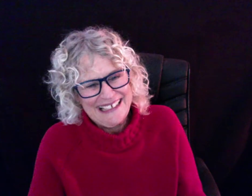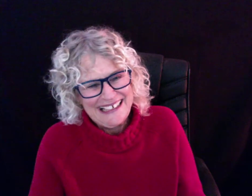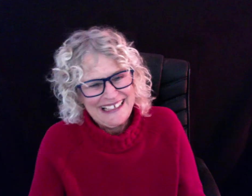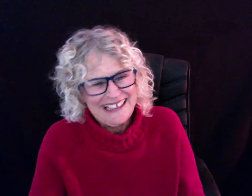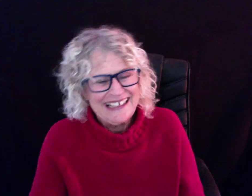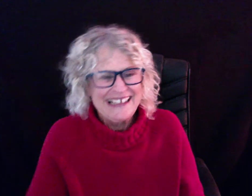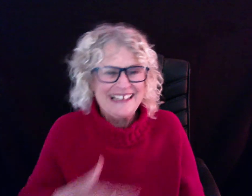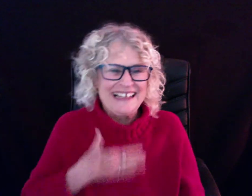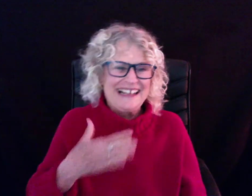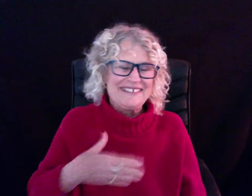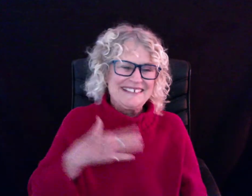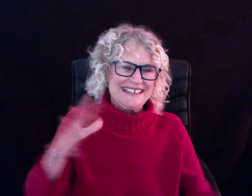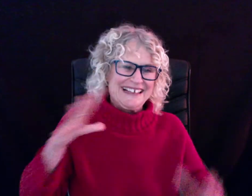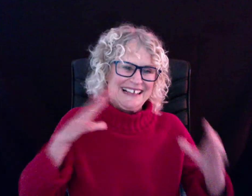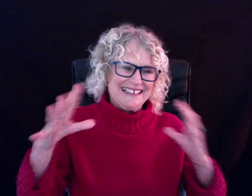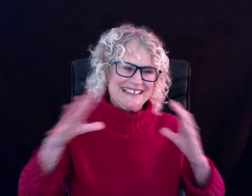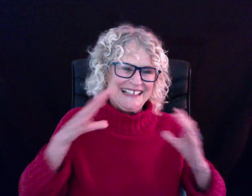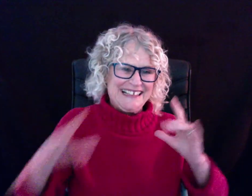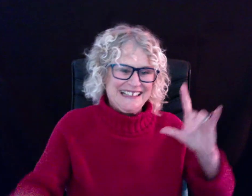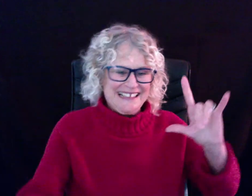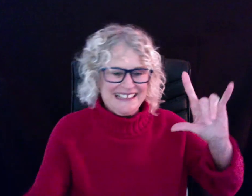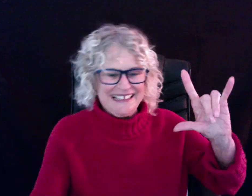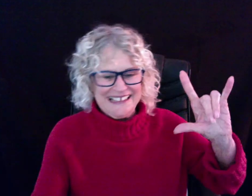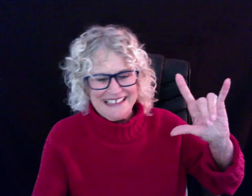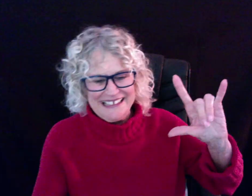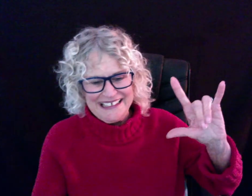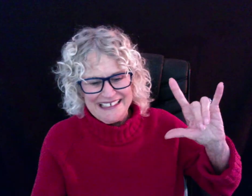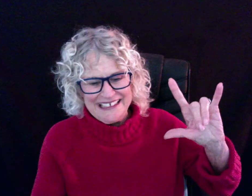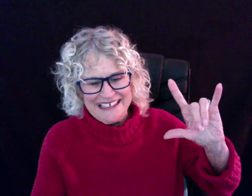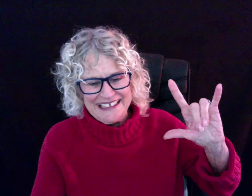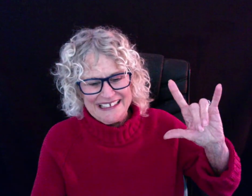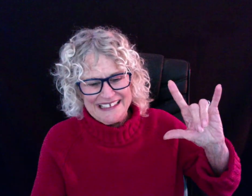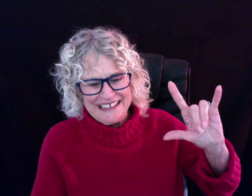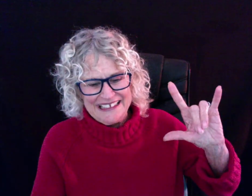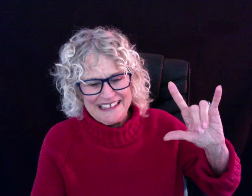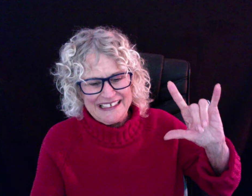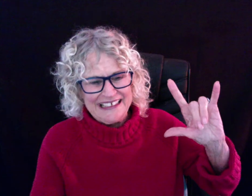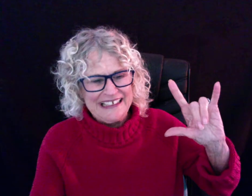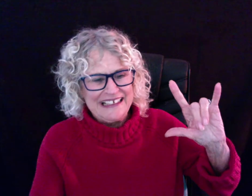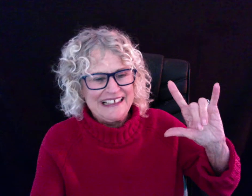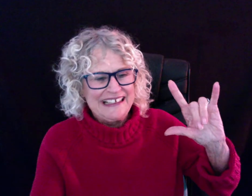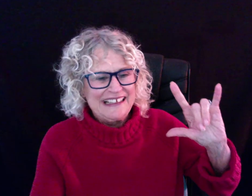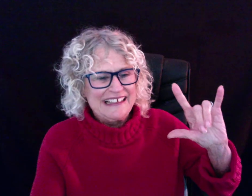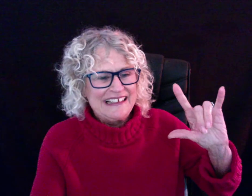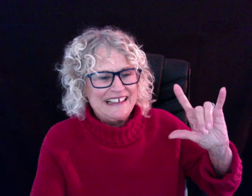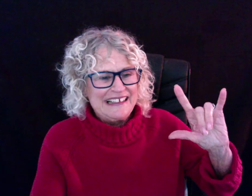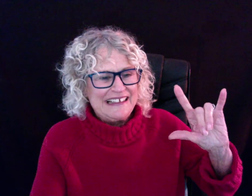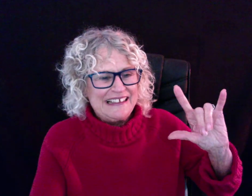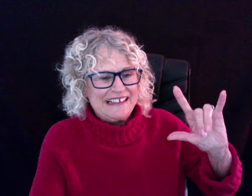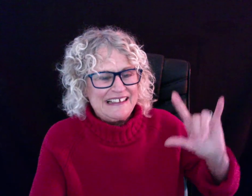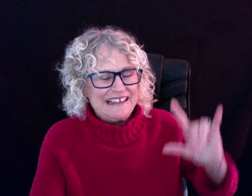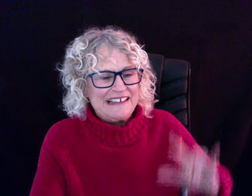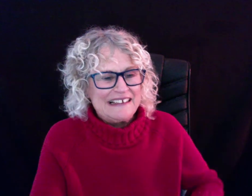saw mommy Thank